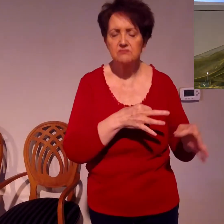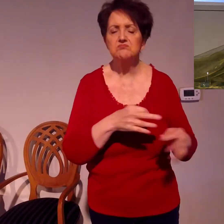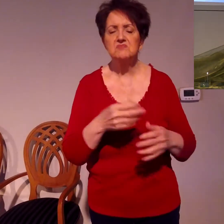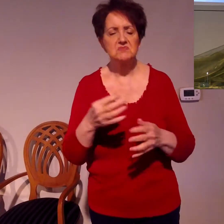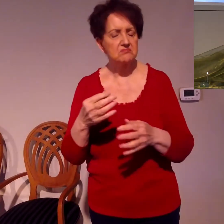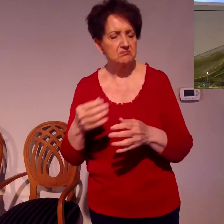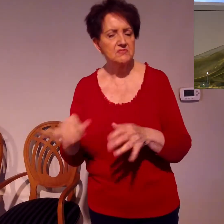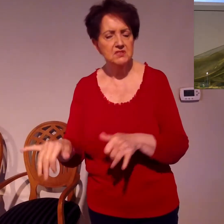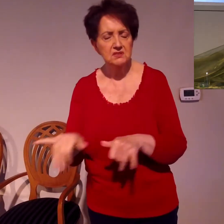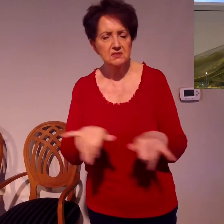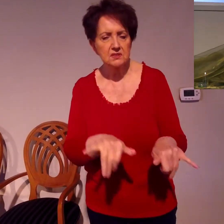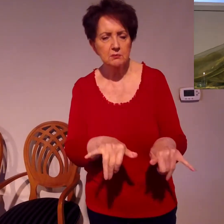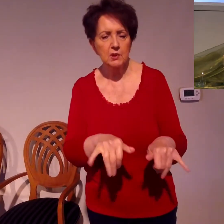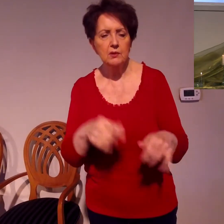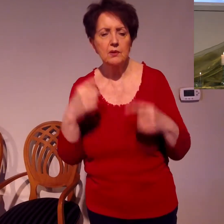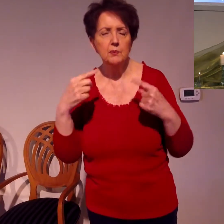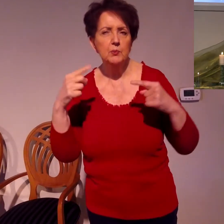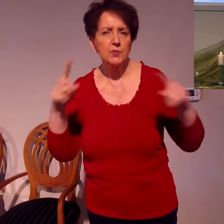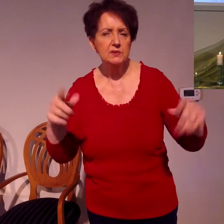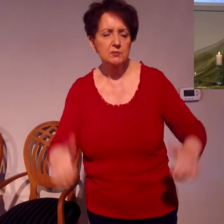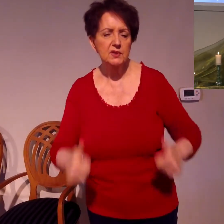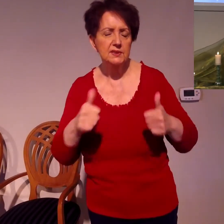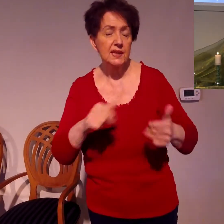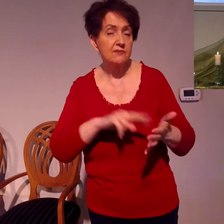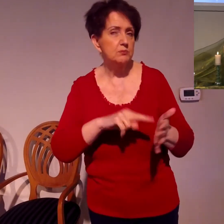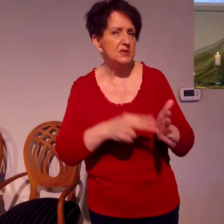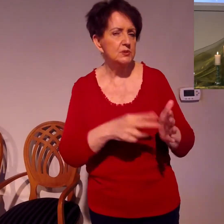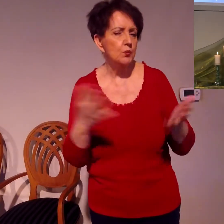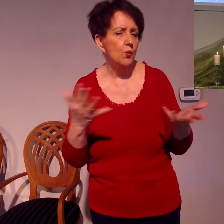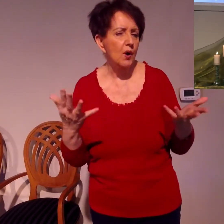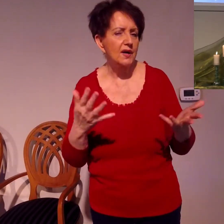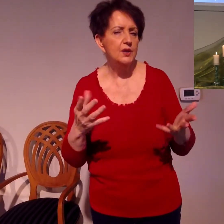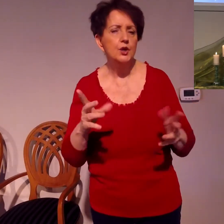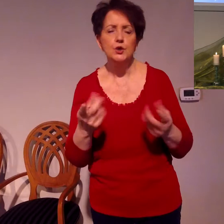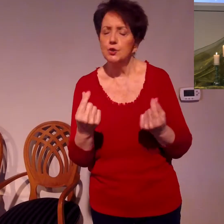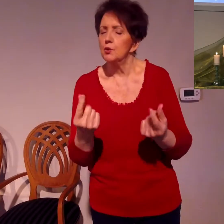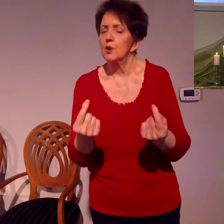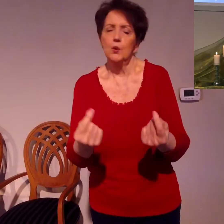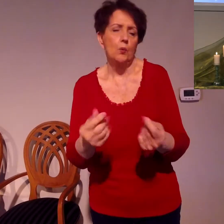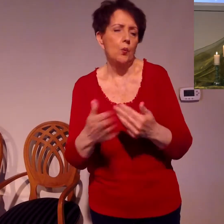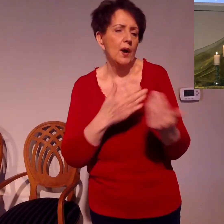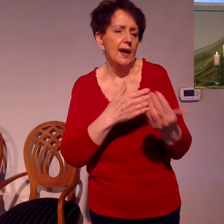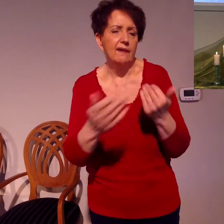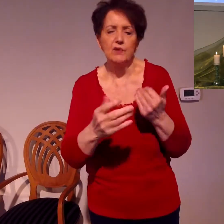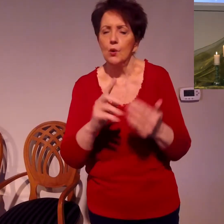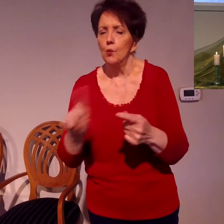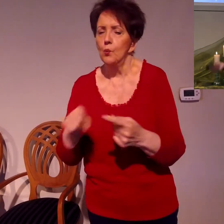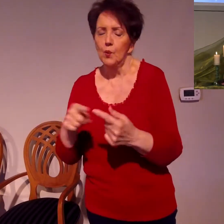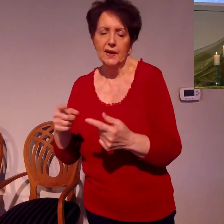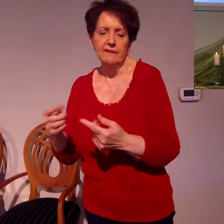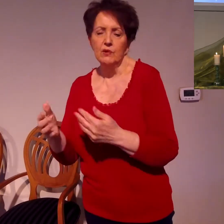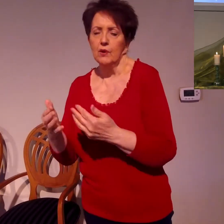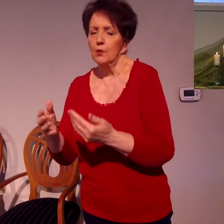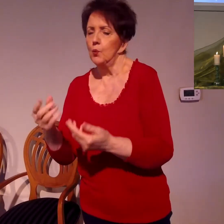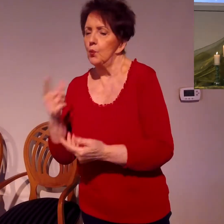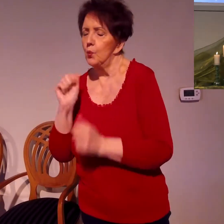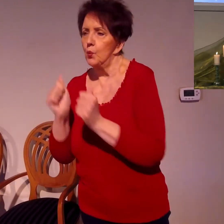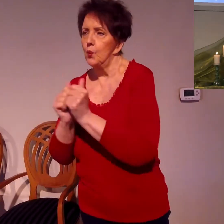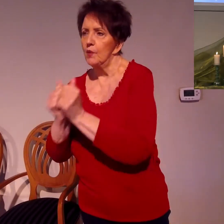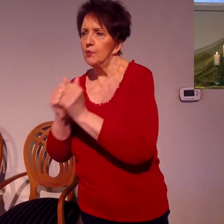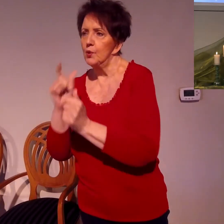Prosperous life for me means doing whatever I want to do, with whomever I want to do, whenever I want to do, wherever I want to